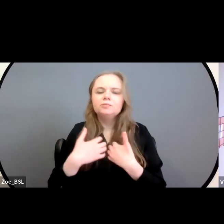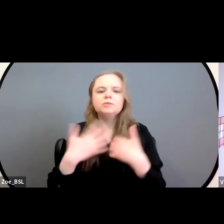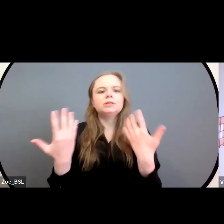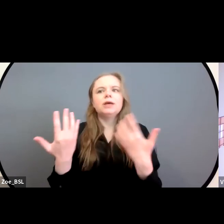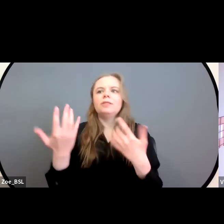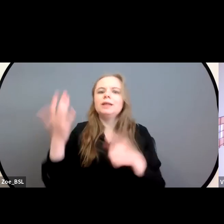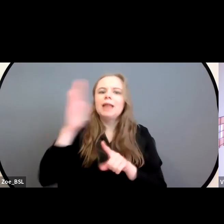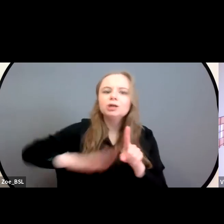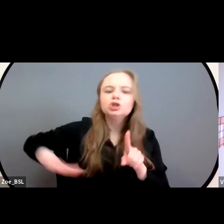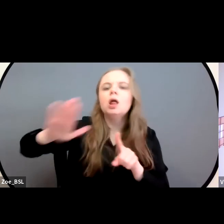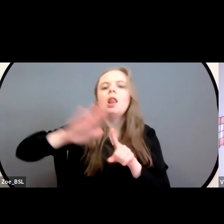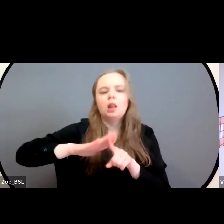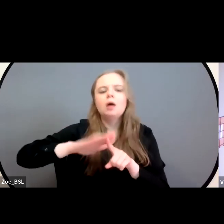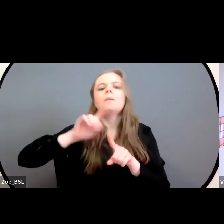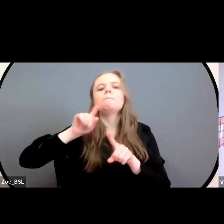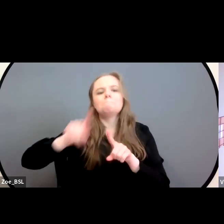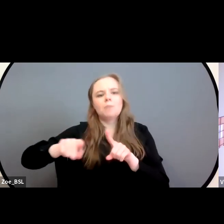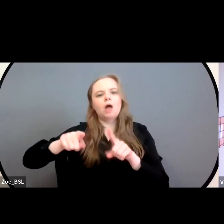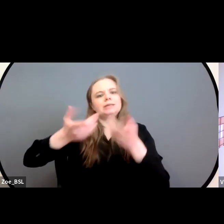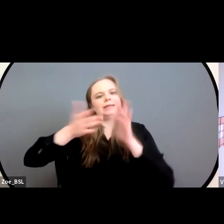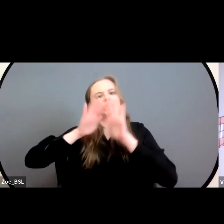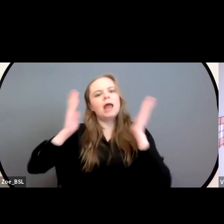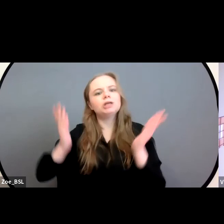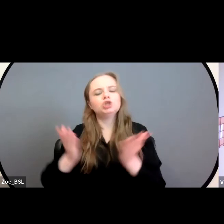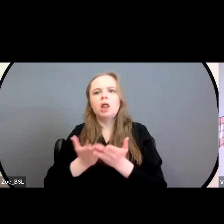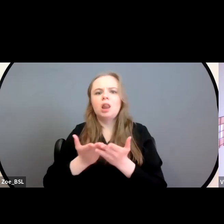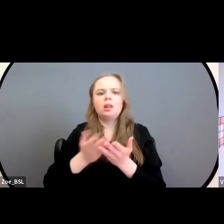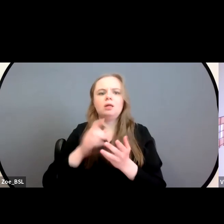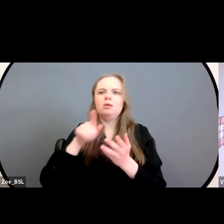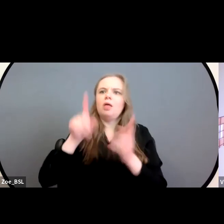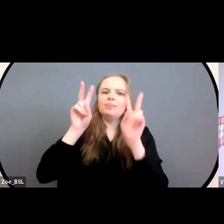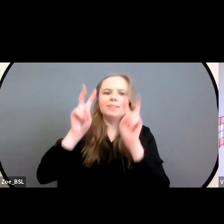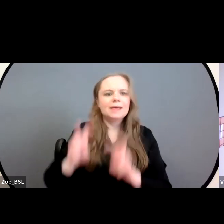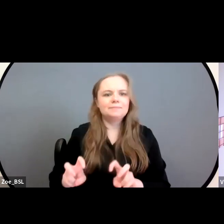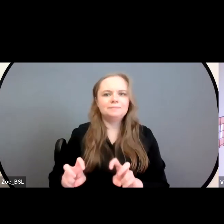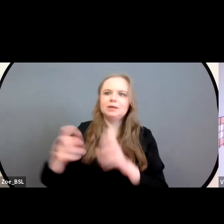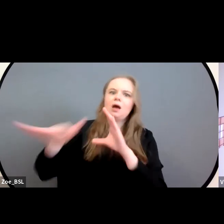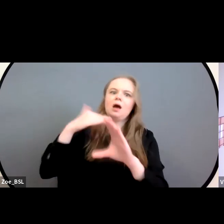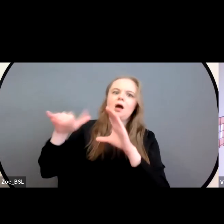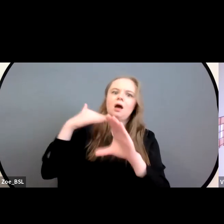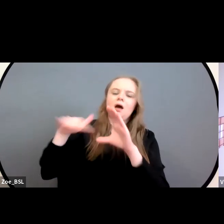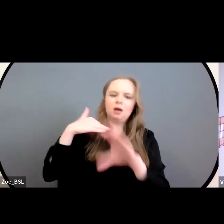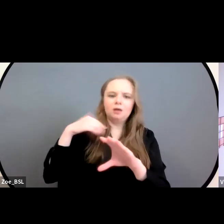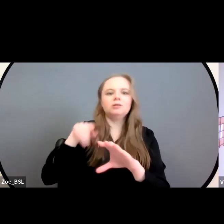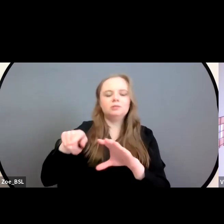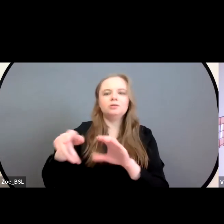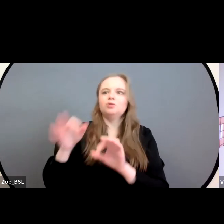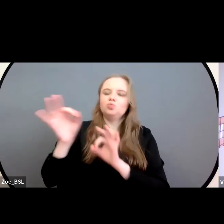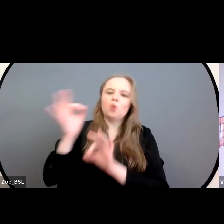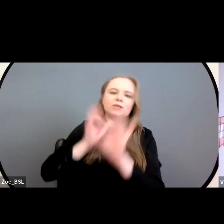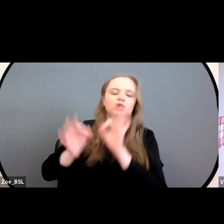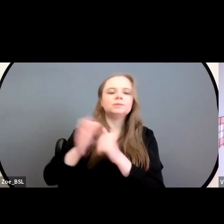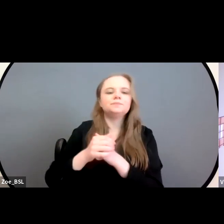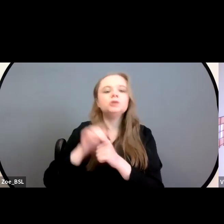but also the international themes that are emerging in the chat and in the questions and answers. And so from my point of view,